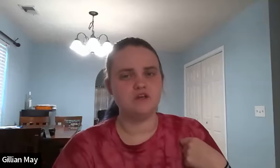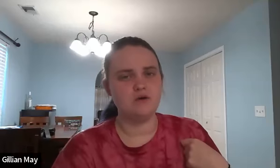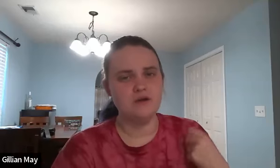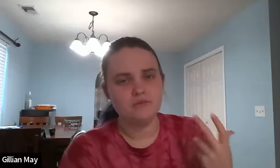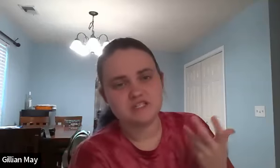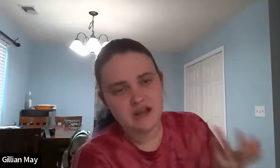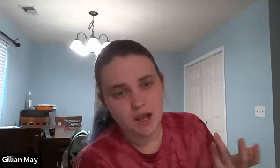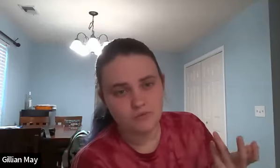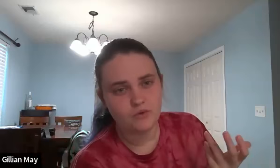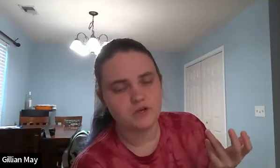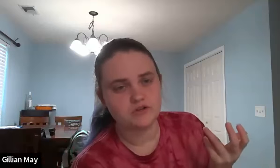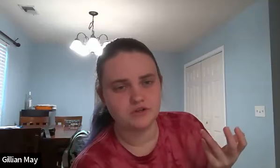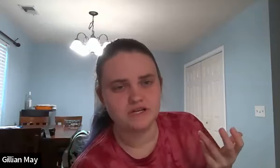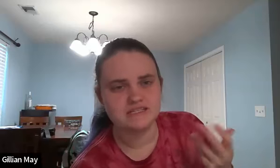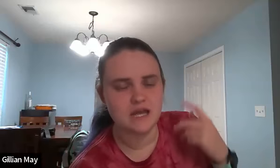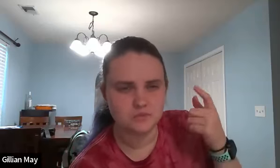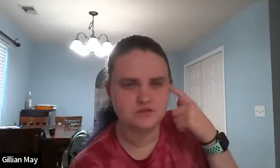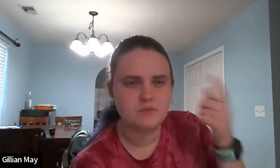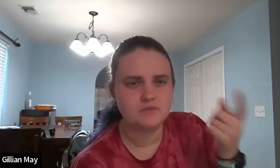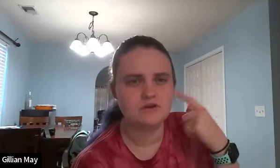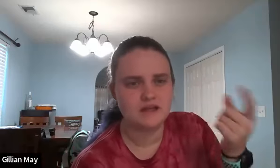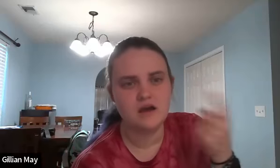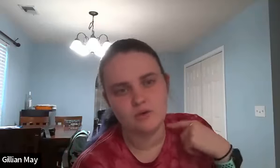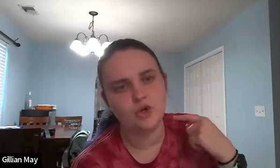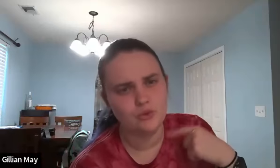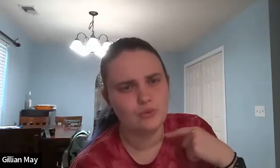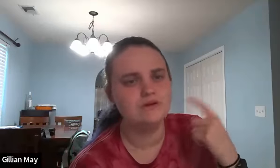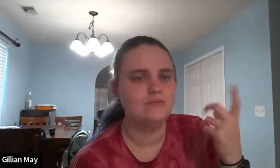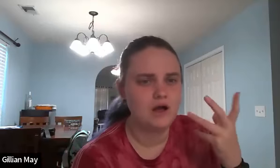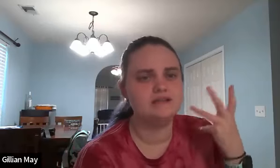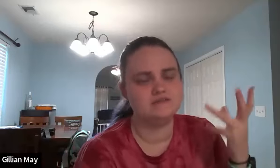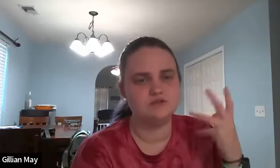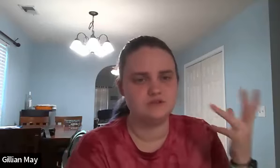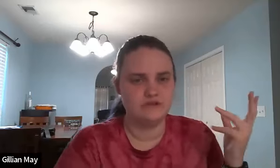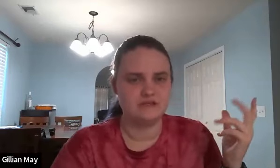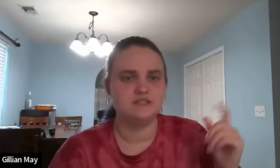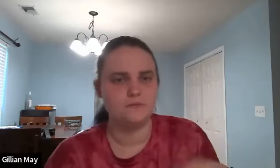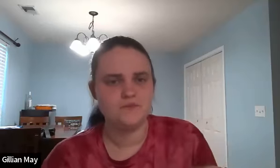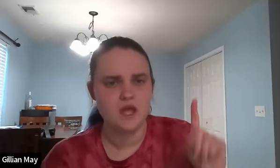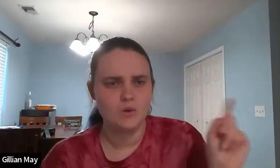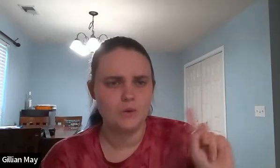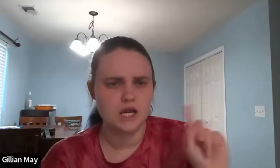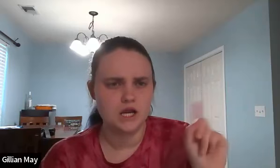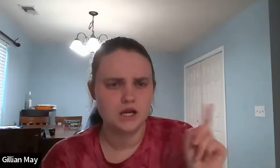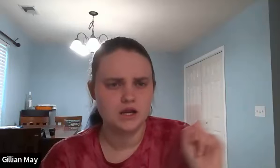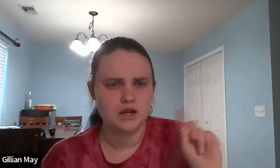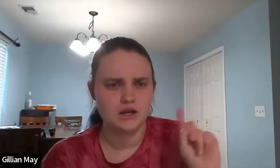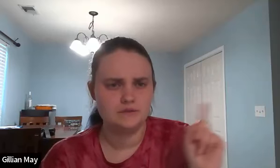So, which is kind of helpful when you're learning, because then it helps you remember like, oh, who, what, those sort of things. So where.